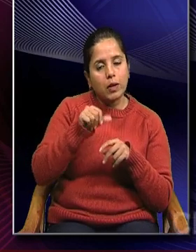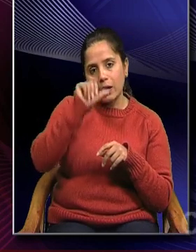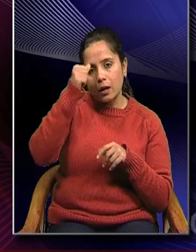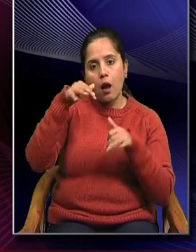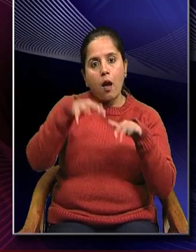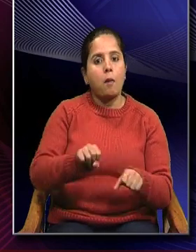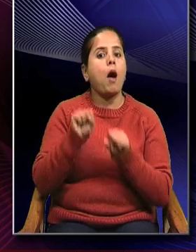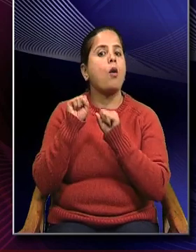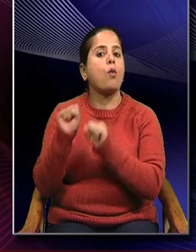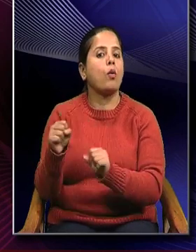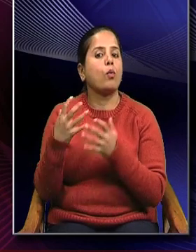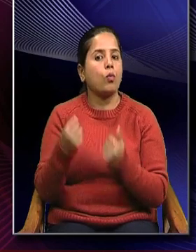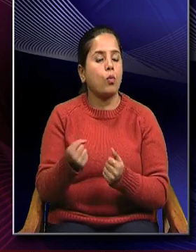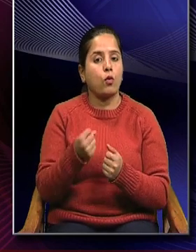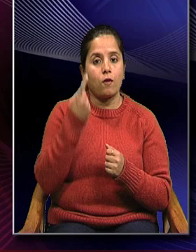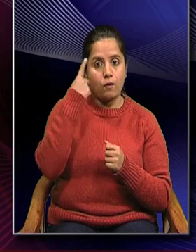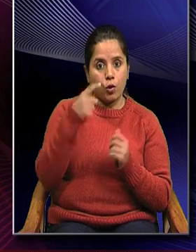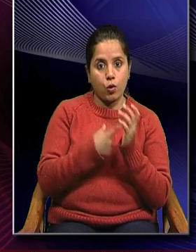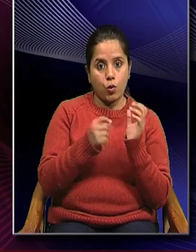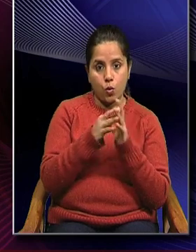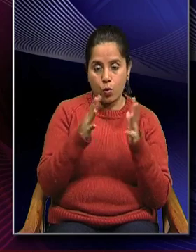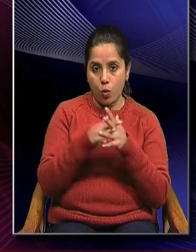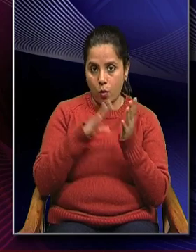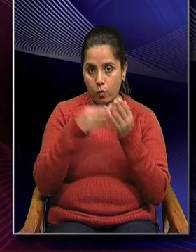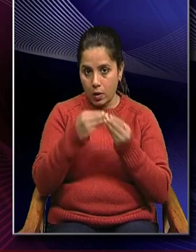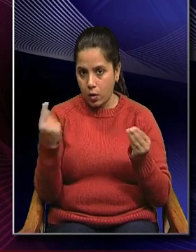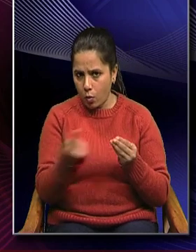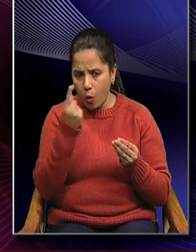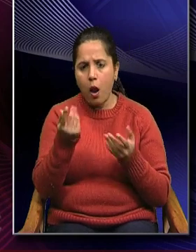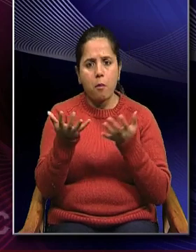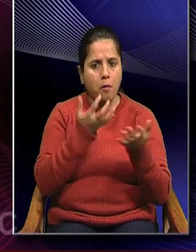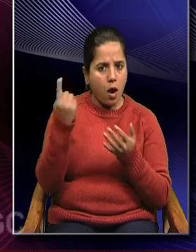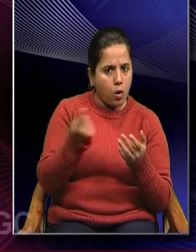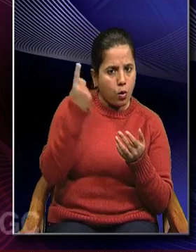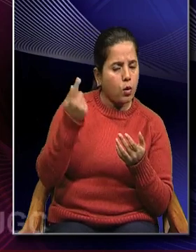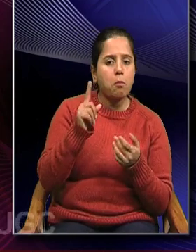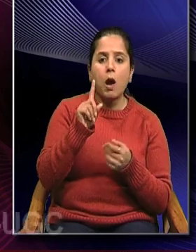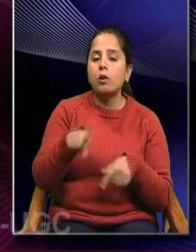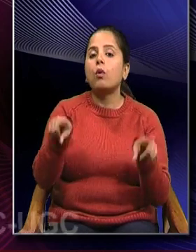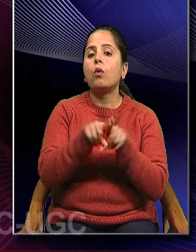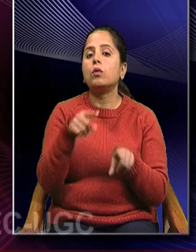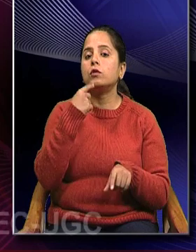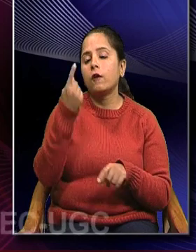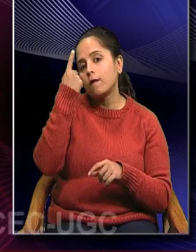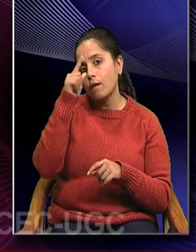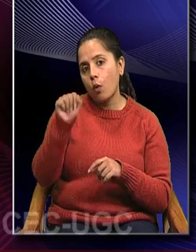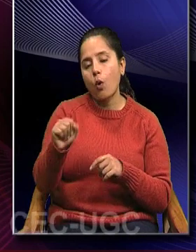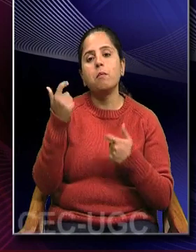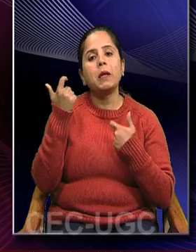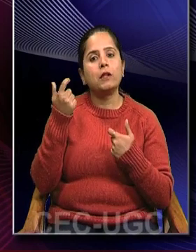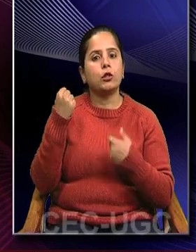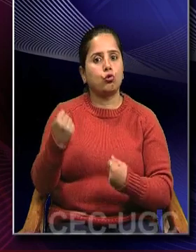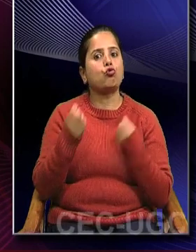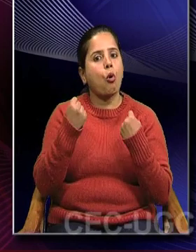empire, not only for the raw material, not only for the markets, but also for its military